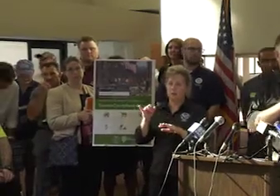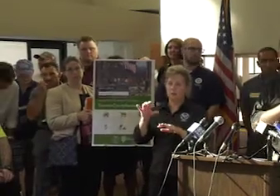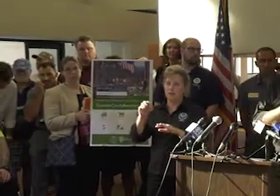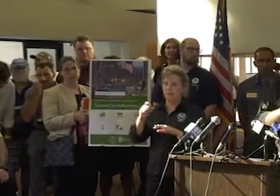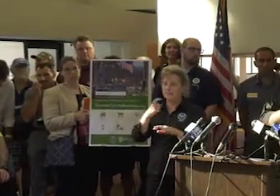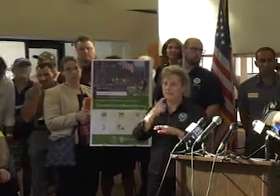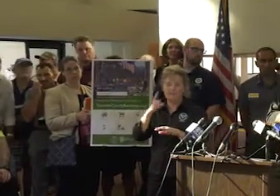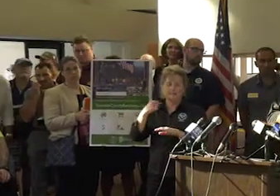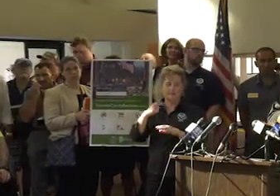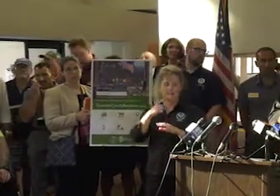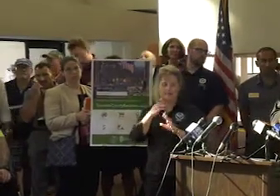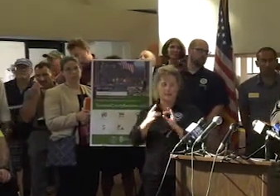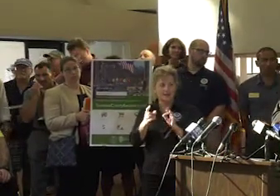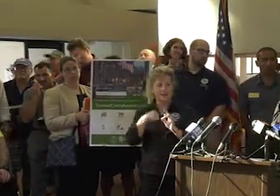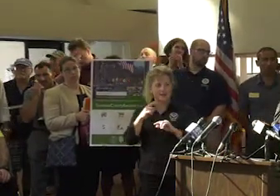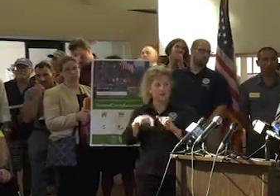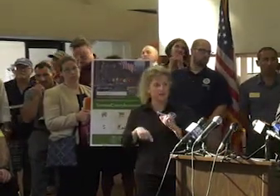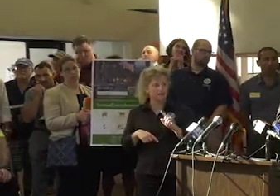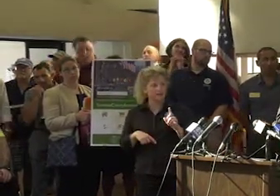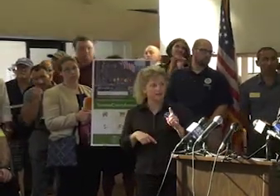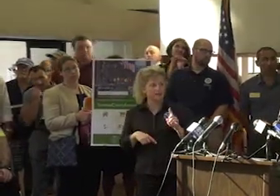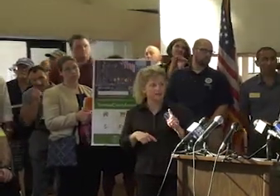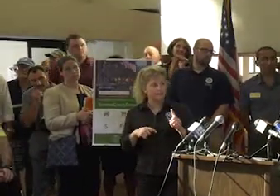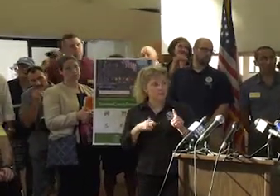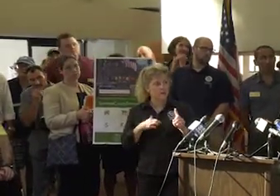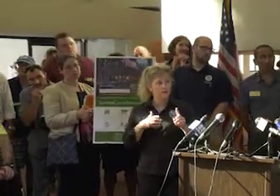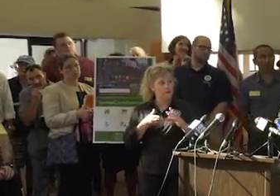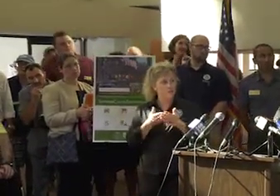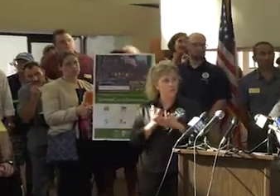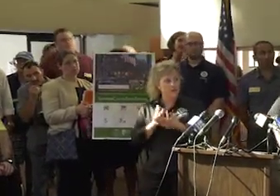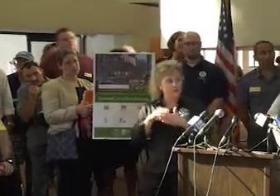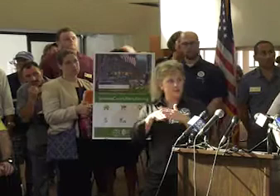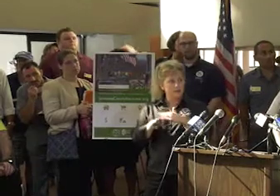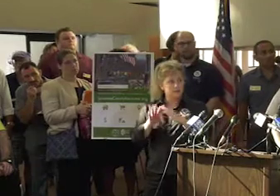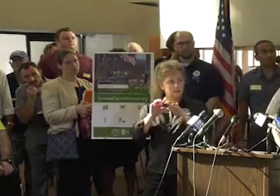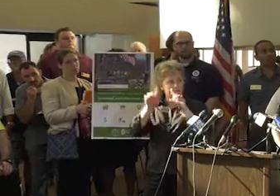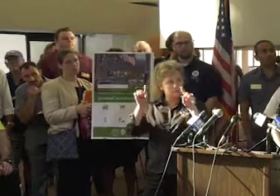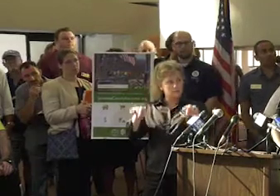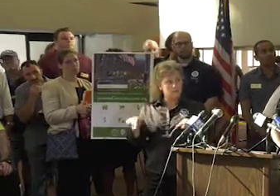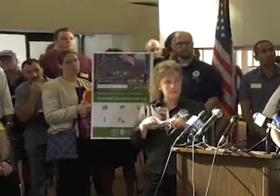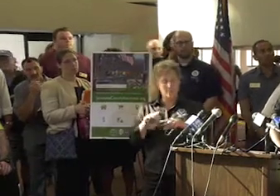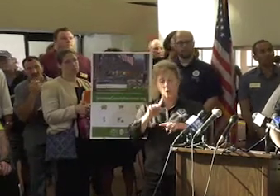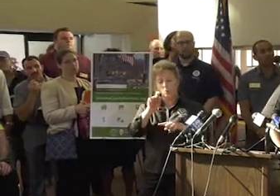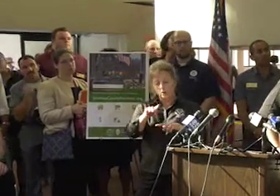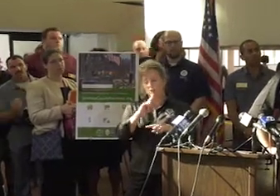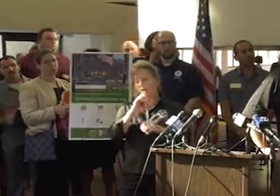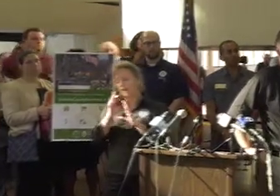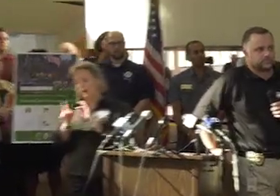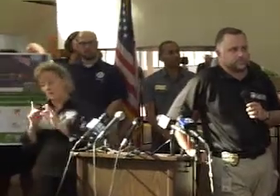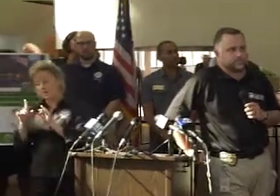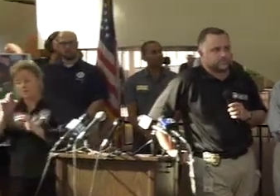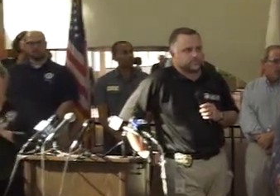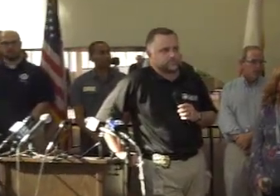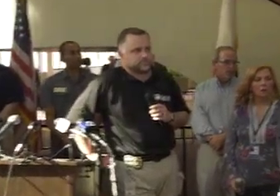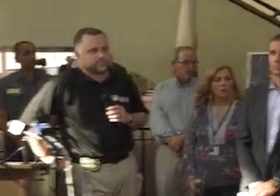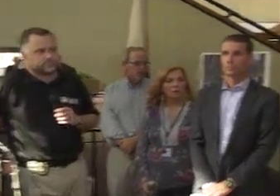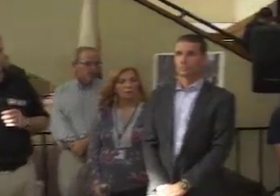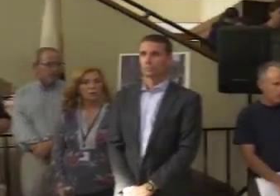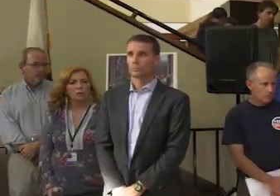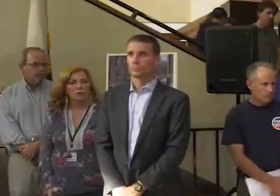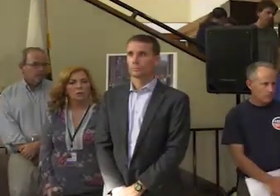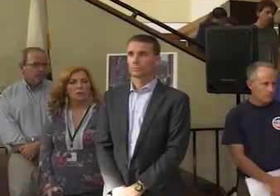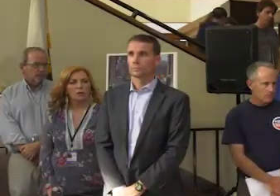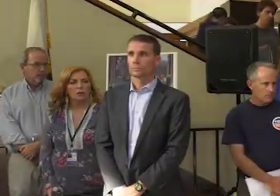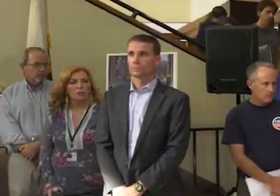A gentleman right here, right here. Again, on the right of entry form, a question and a comment. The question is, just to be clear, with